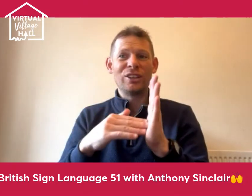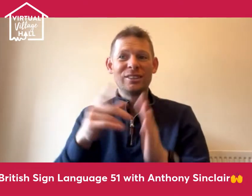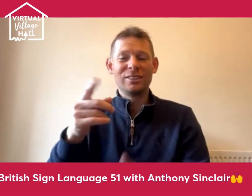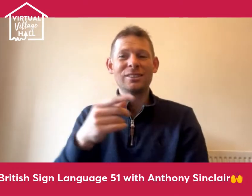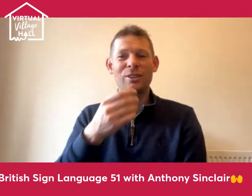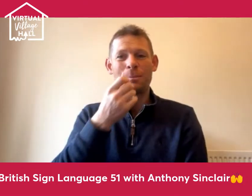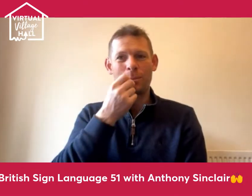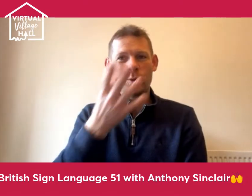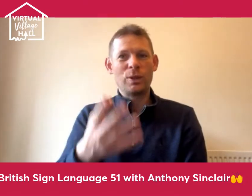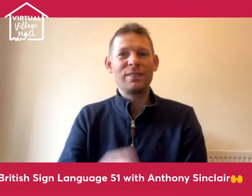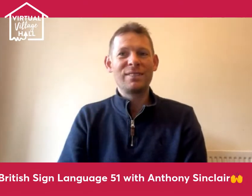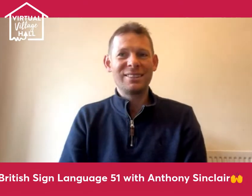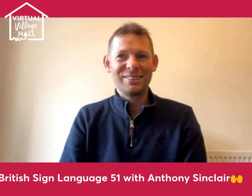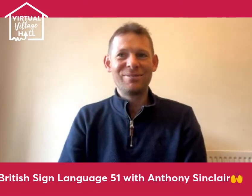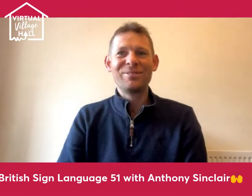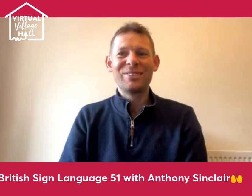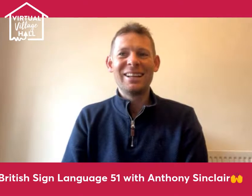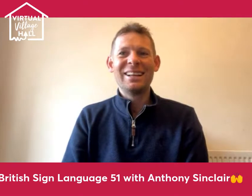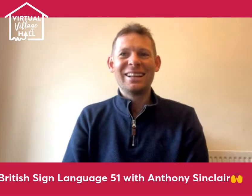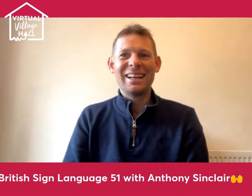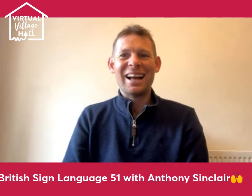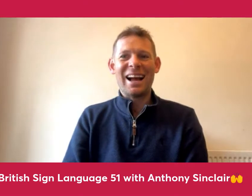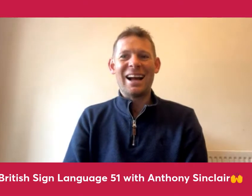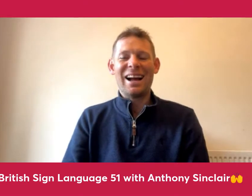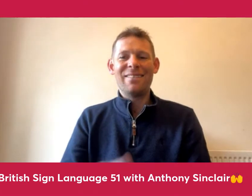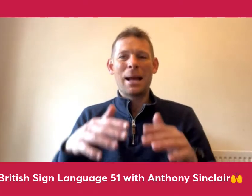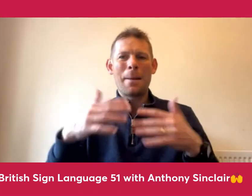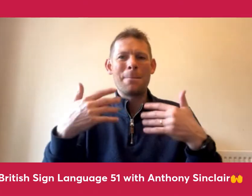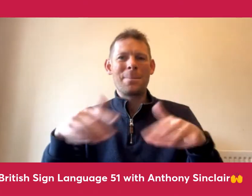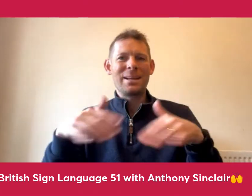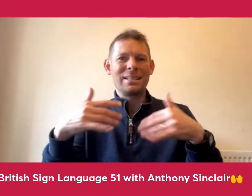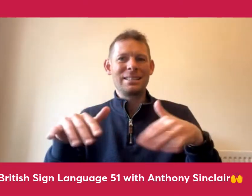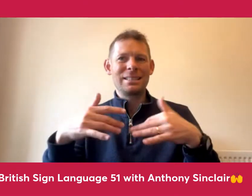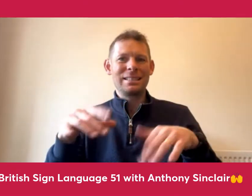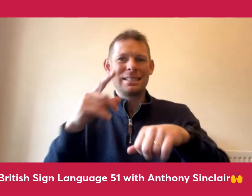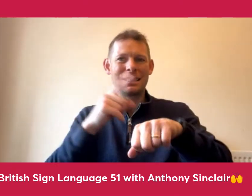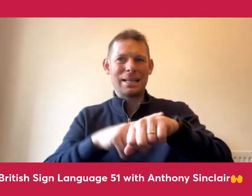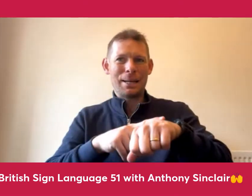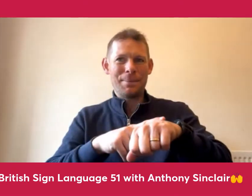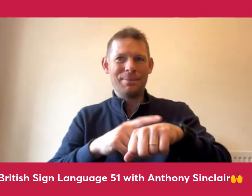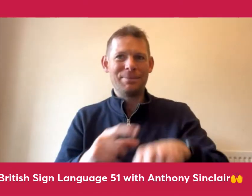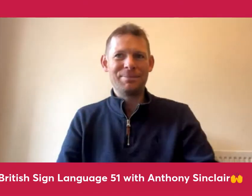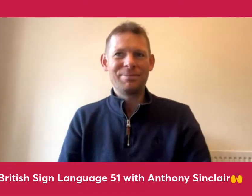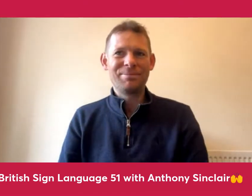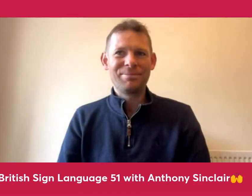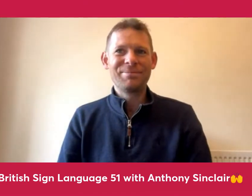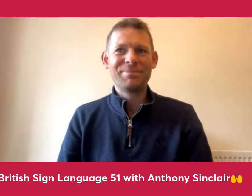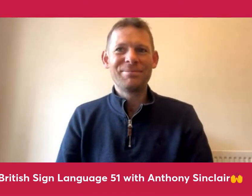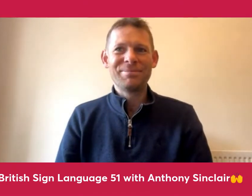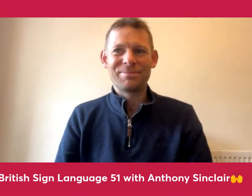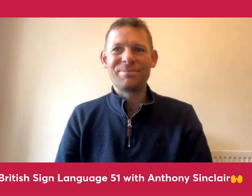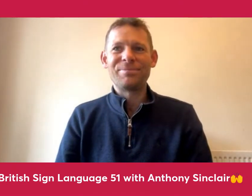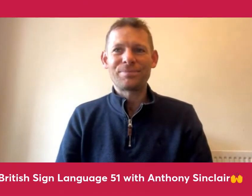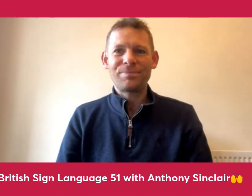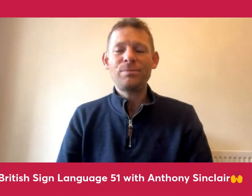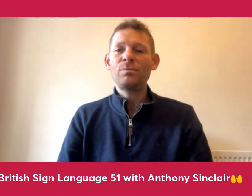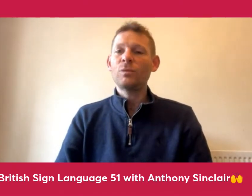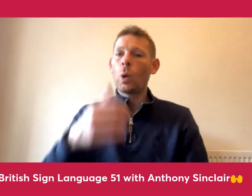So Kellyanne has said that she likes or is going to Zakynthos. Hope you have a good time.